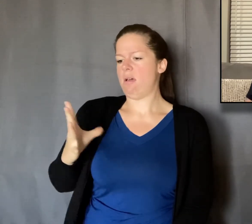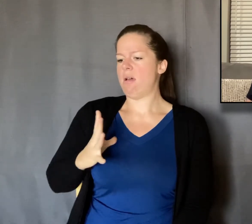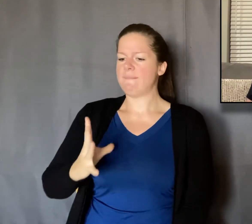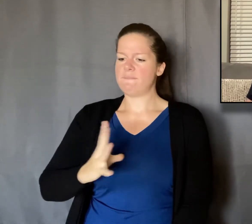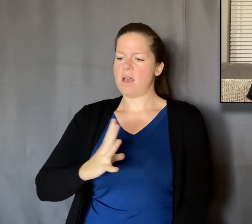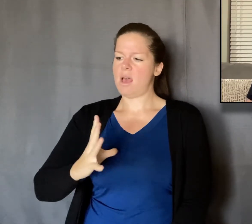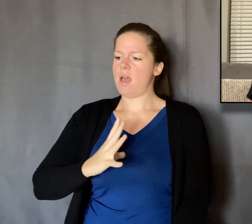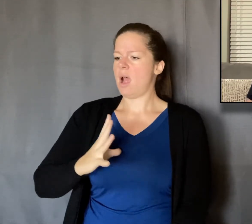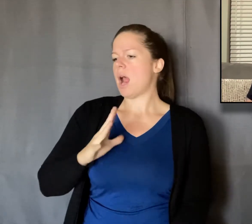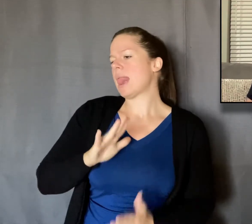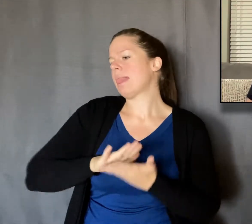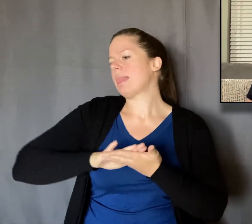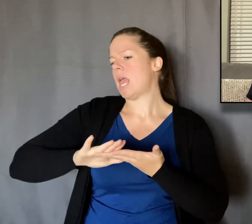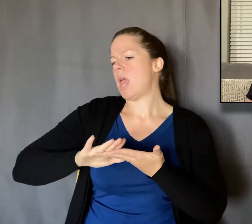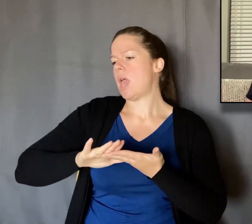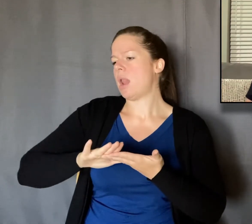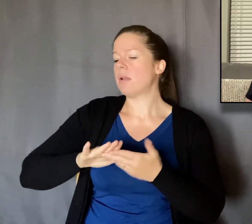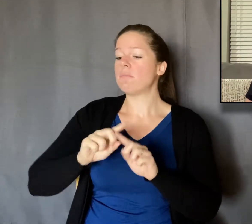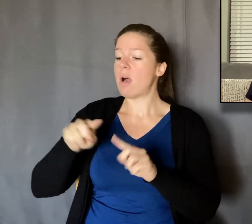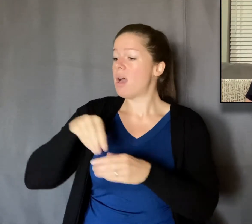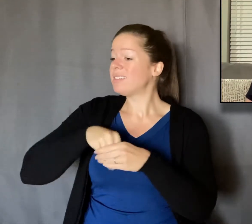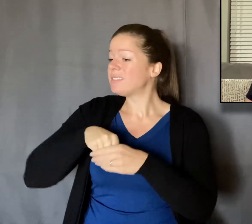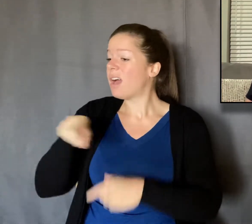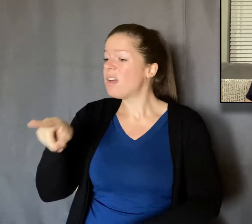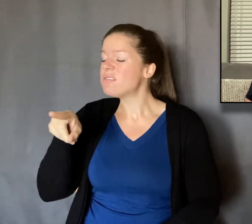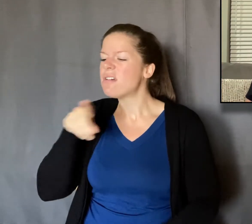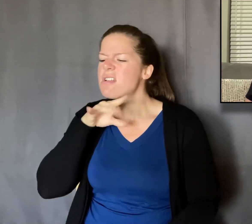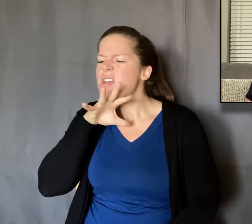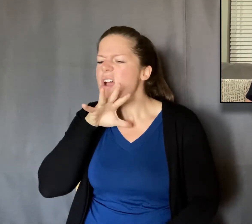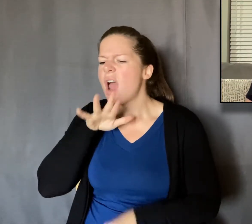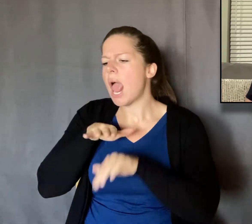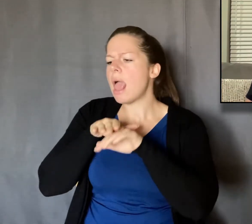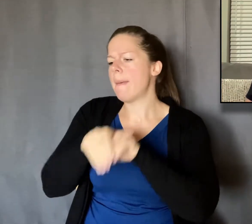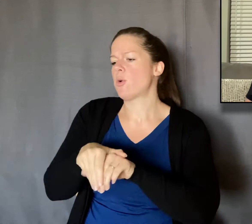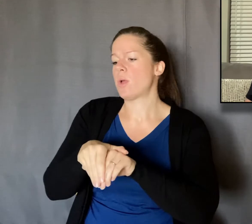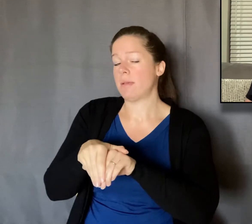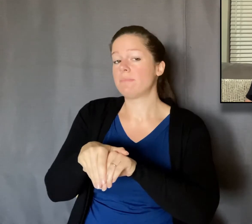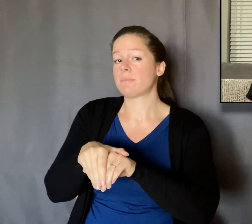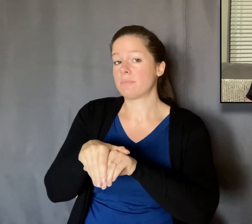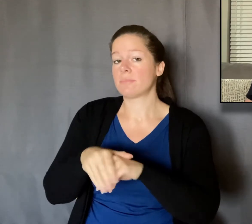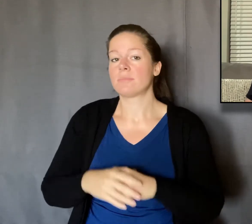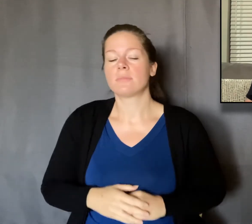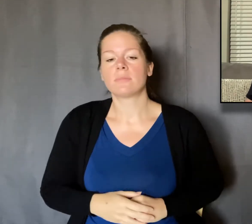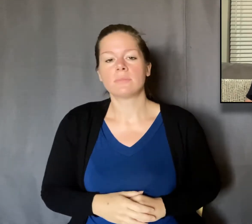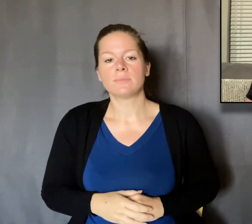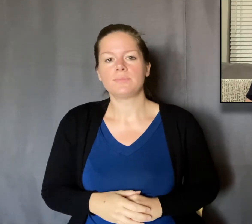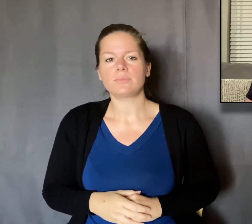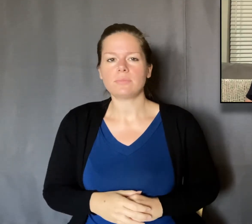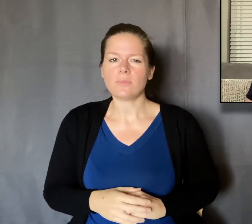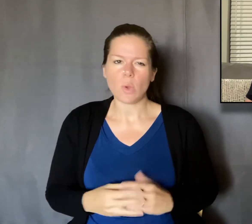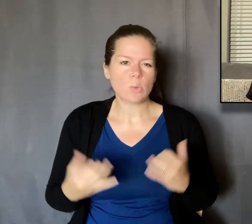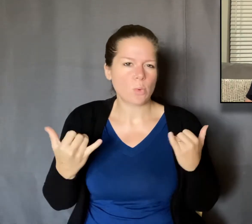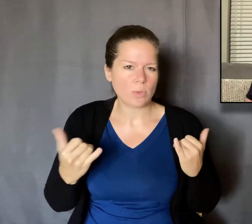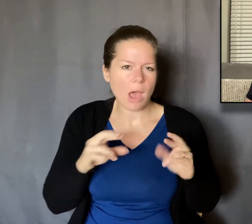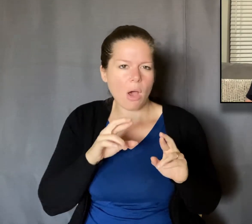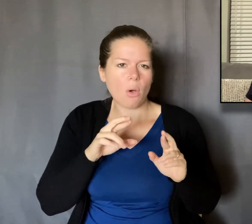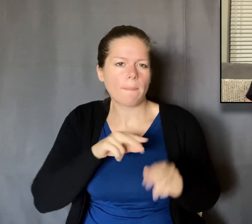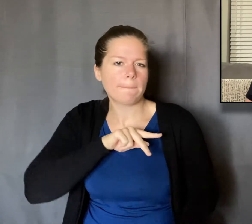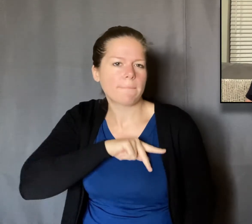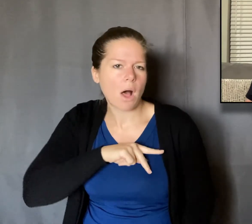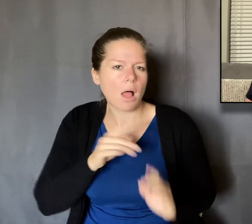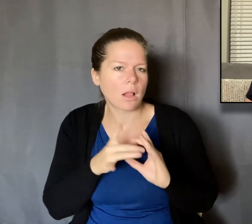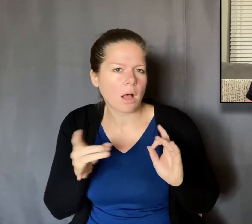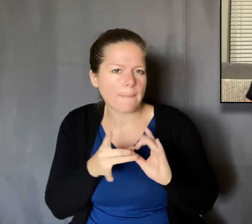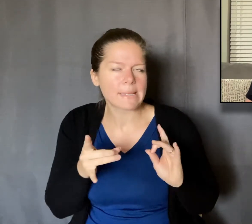coming to understand that he's talking to a high priest. Now, scholars believe perhaps in the mix-up of men